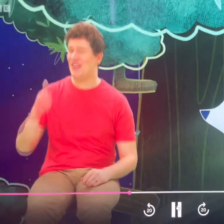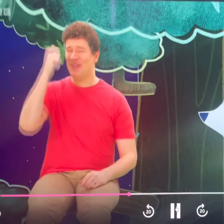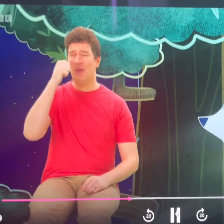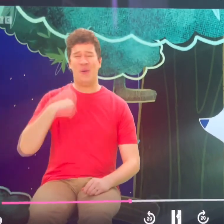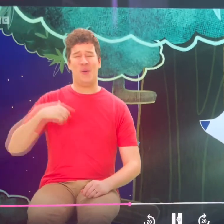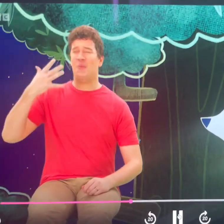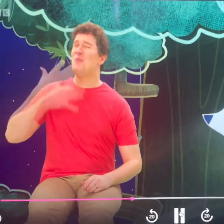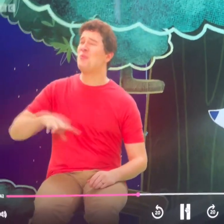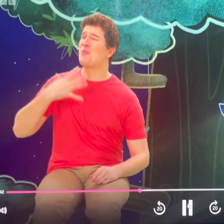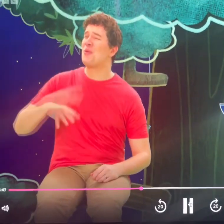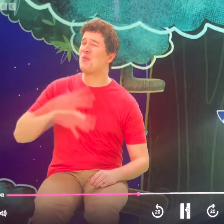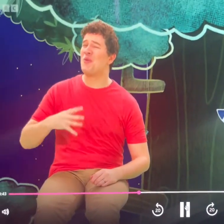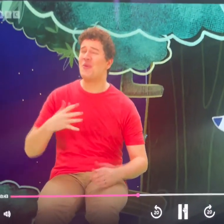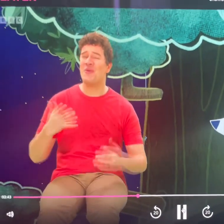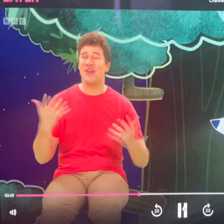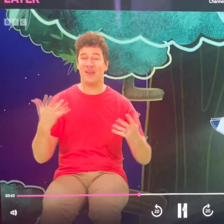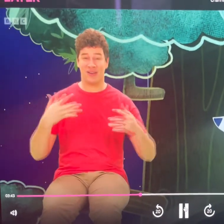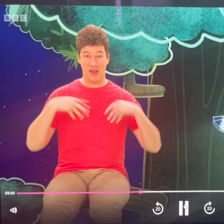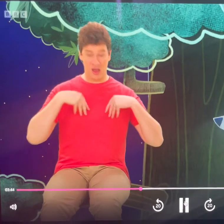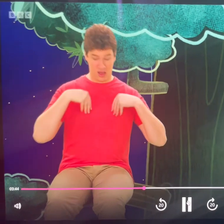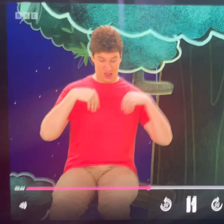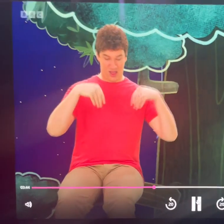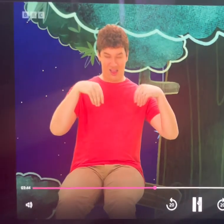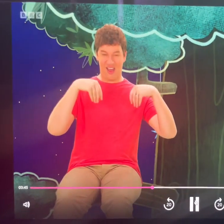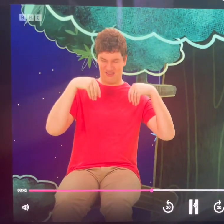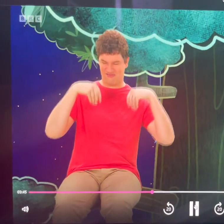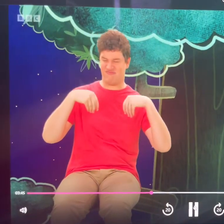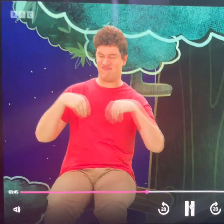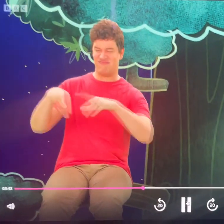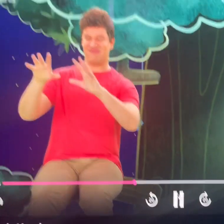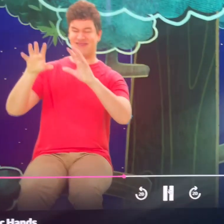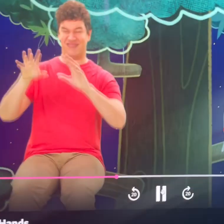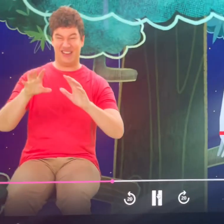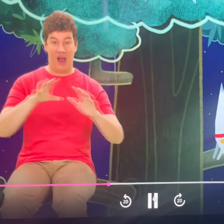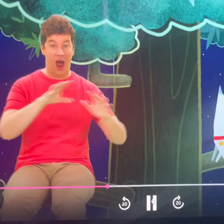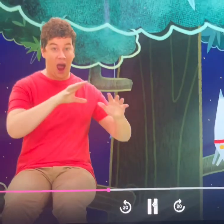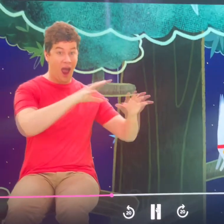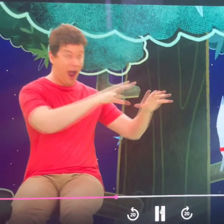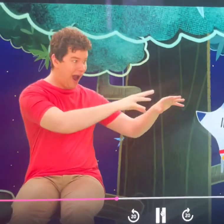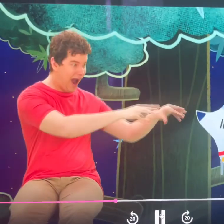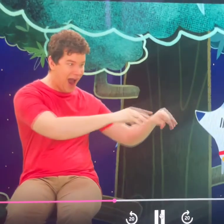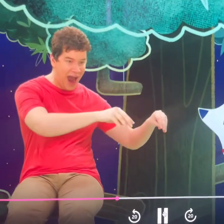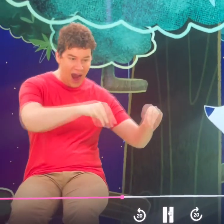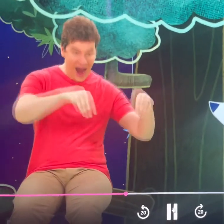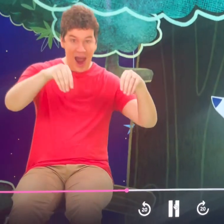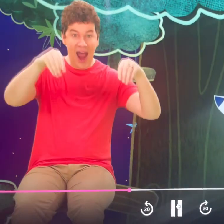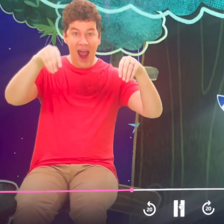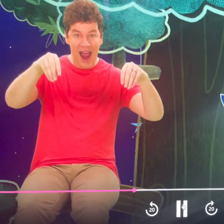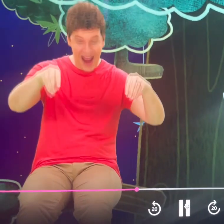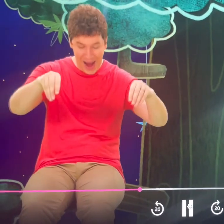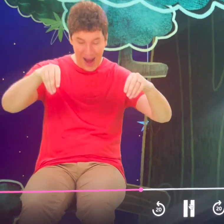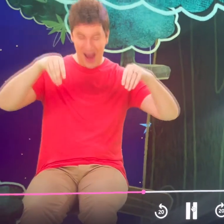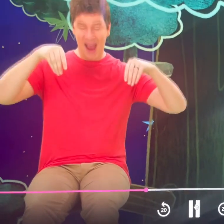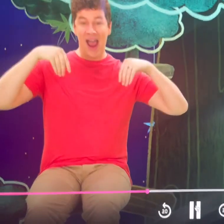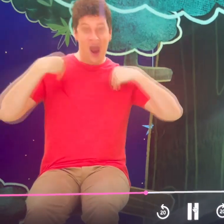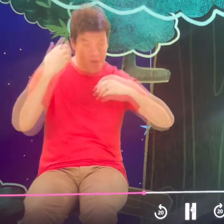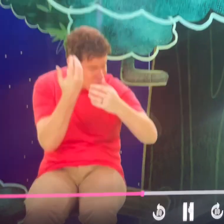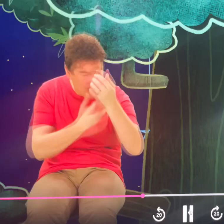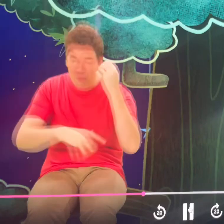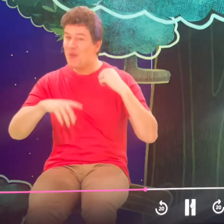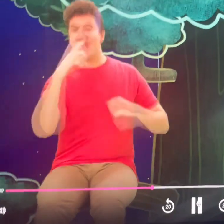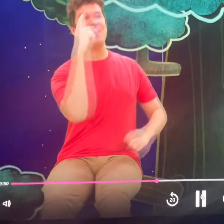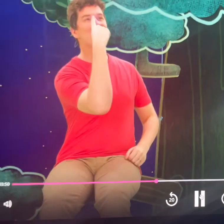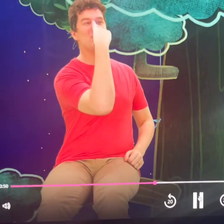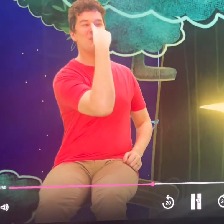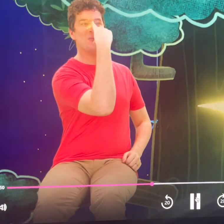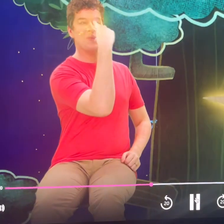I know very well what I'd like to do if I didn't have to do what I do. I'd go and be a woodpecker.